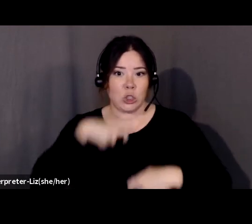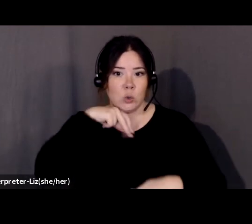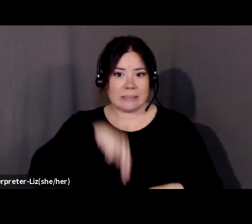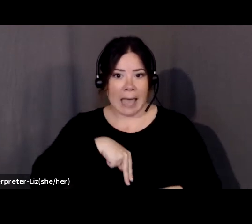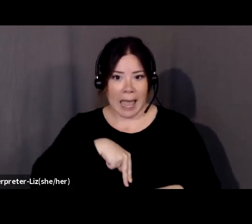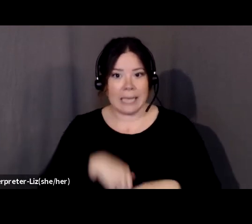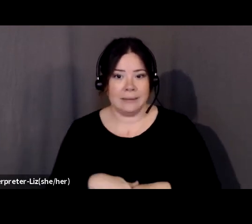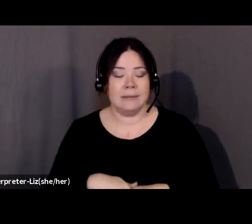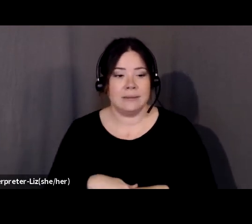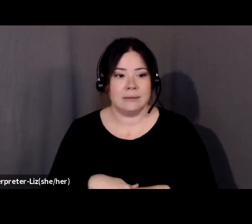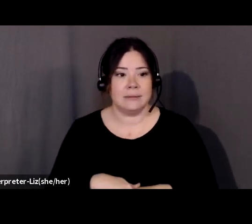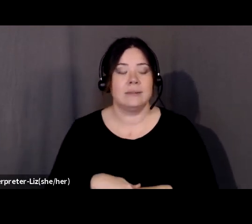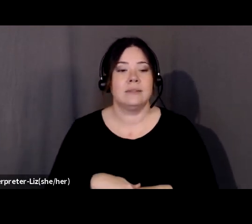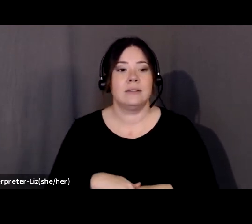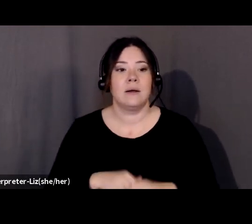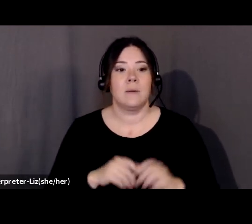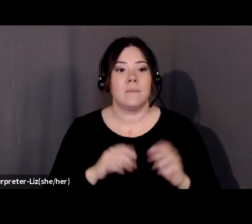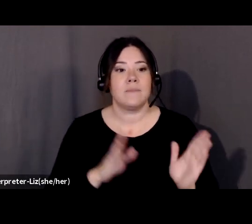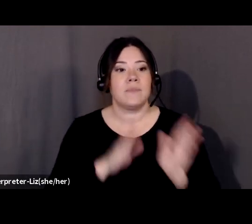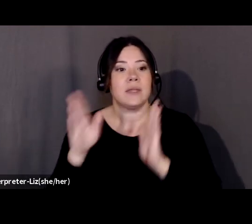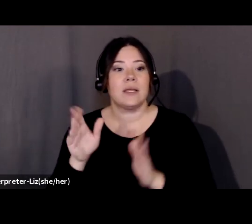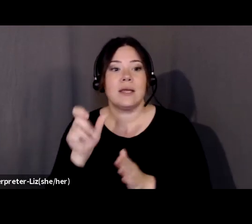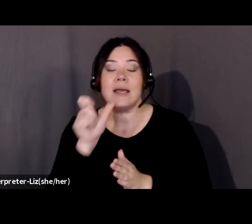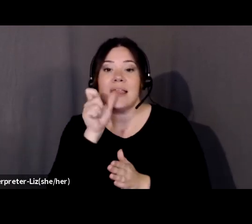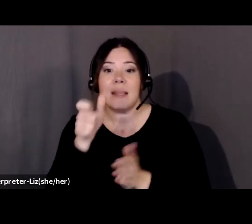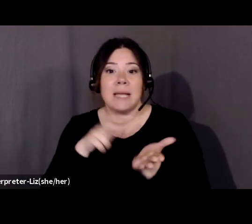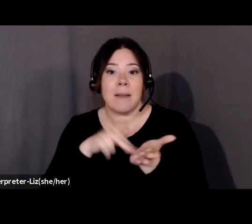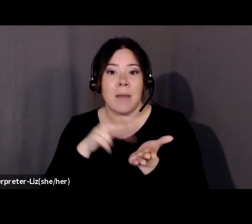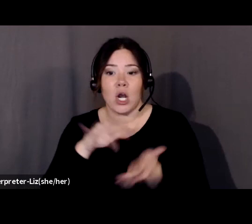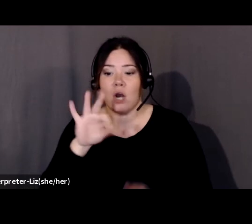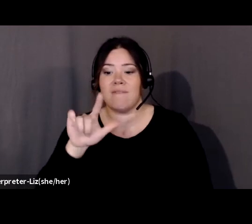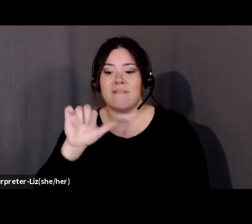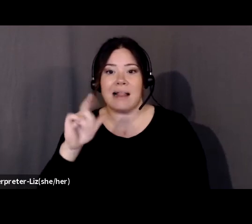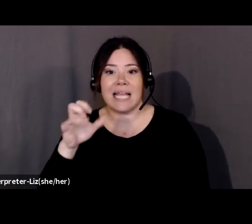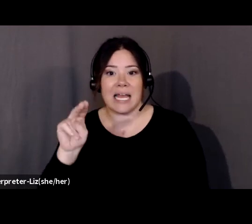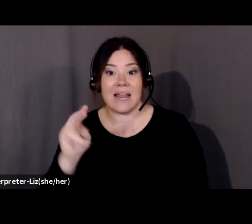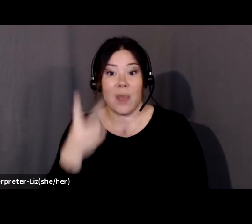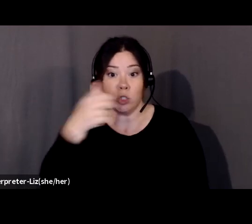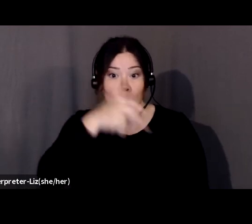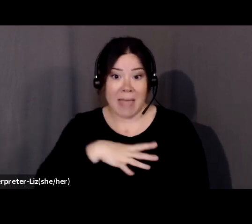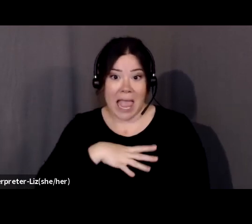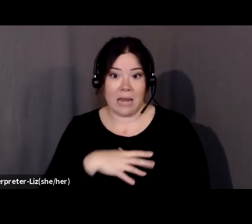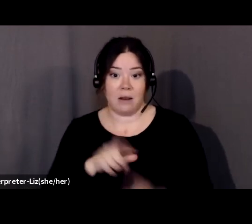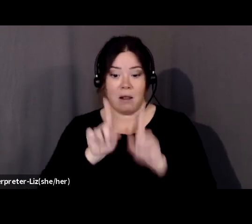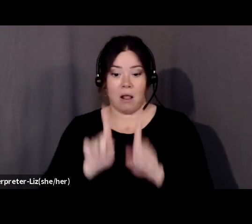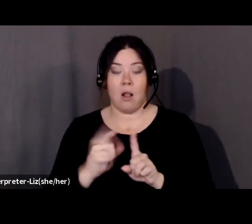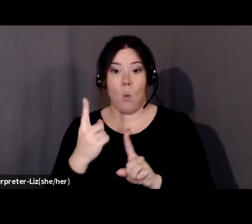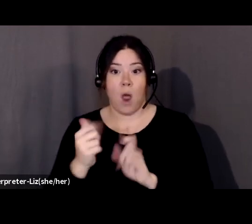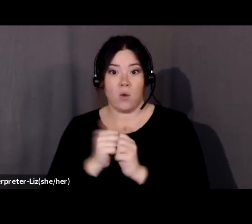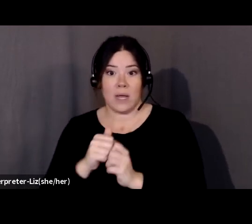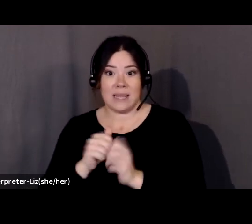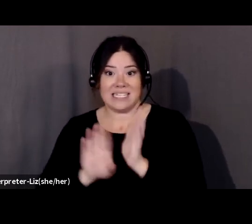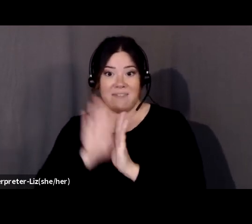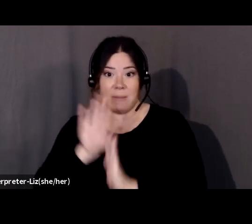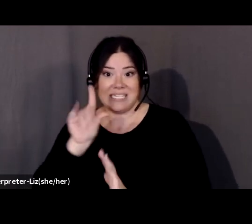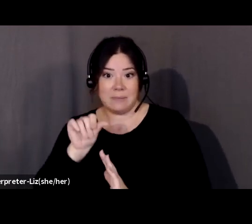then the peanut butter falcon was the 2 men, one with a developmental disability sitting in the grass.